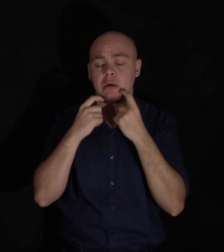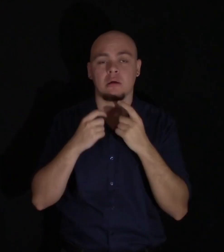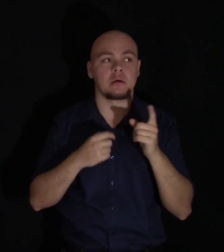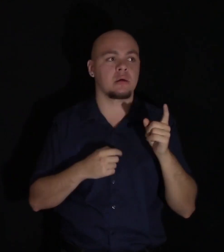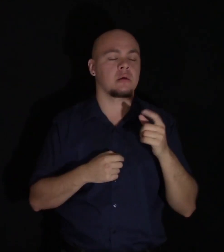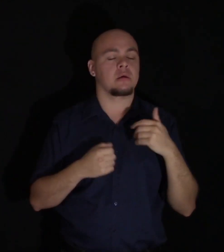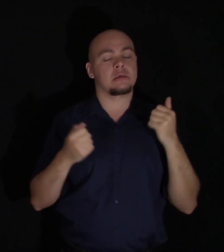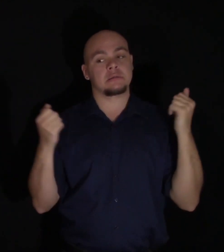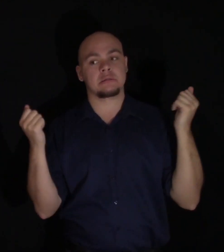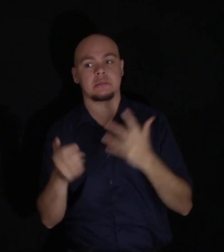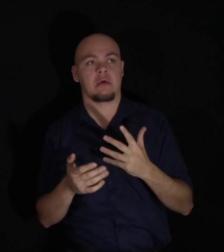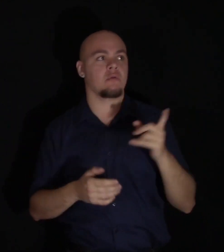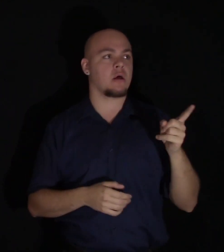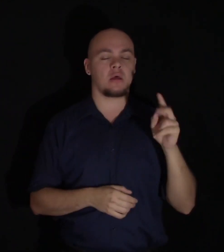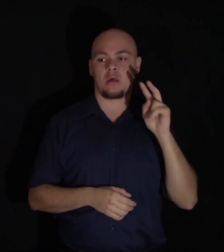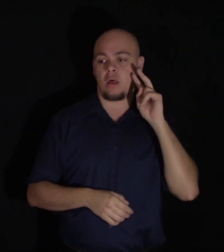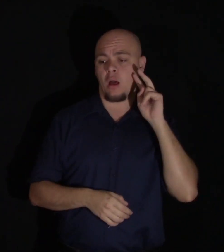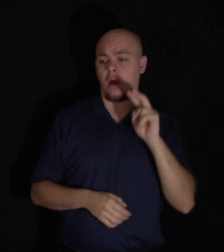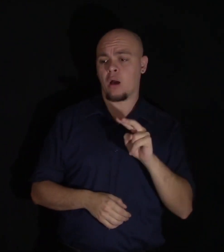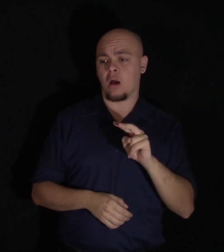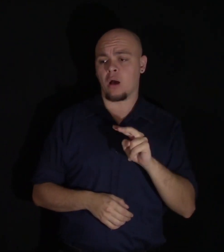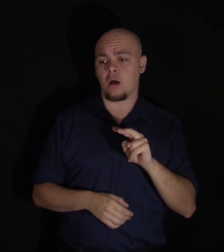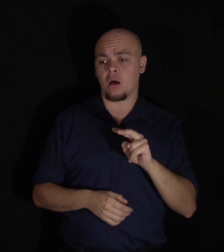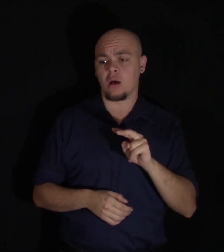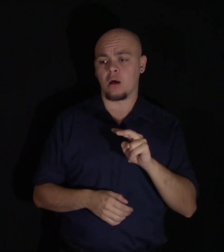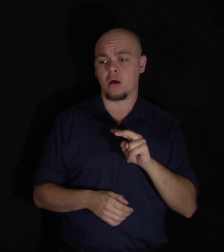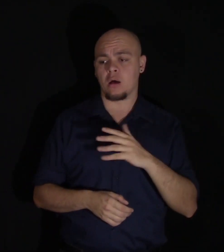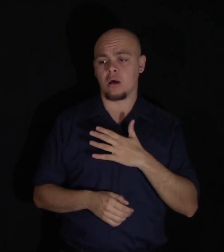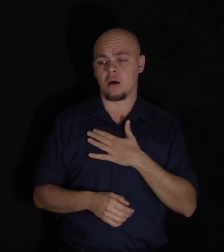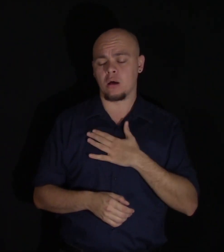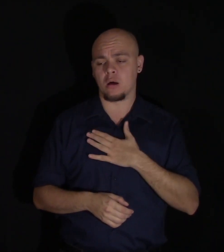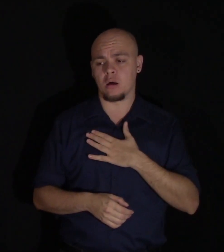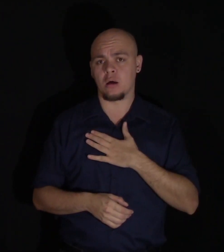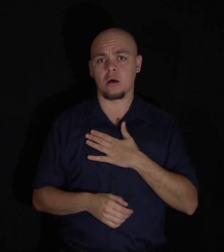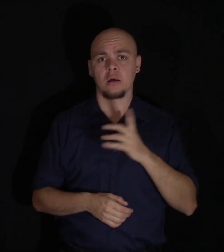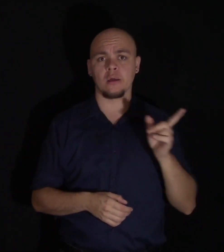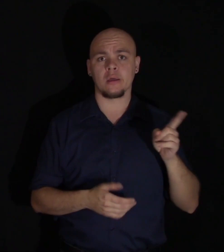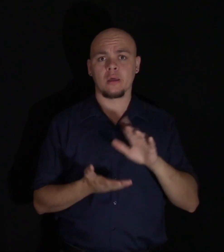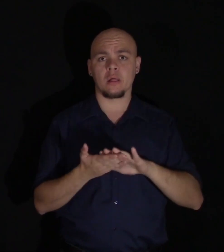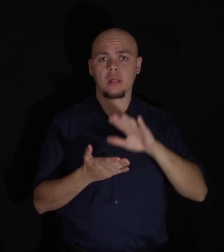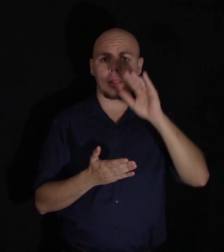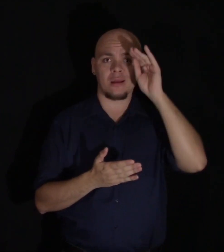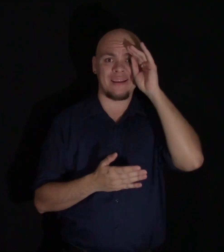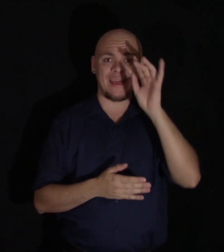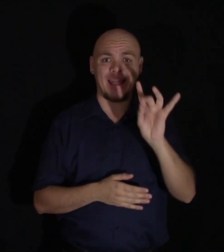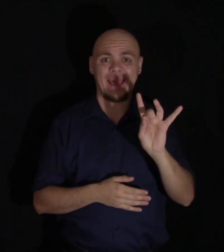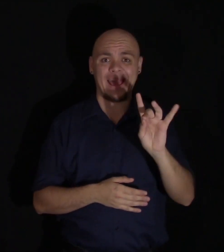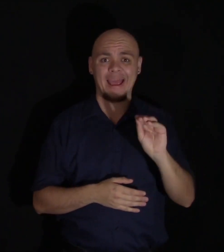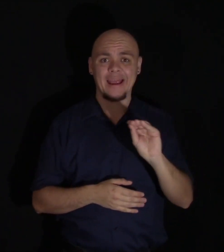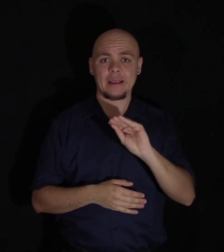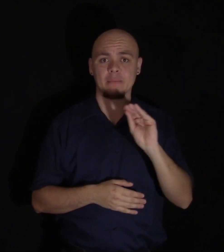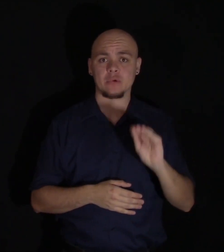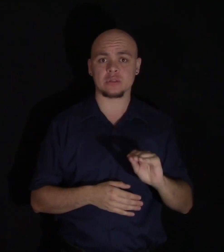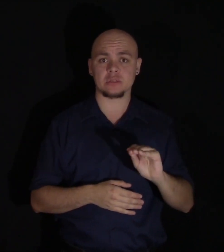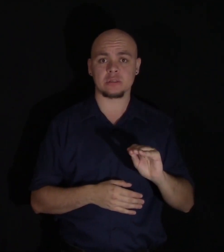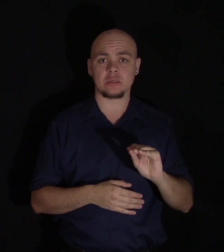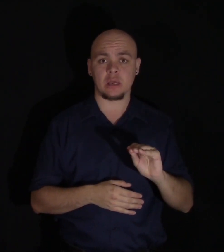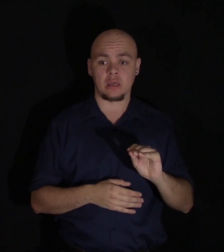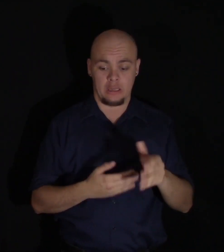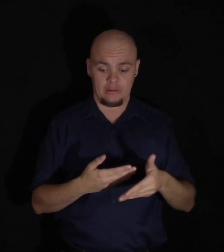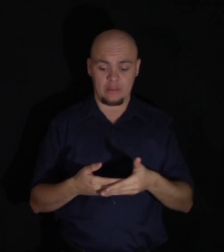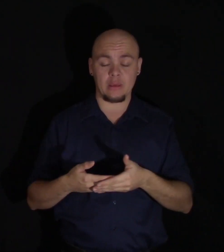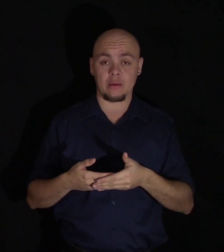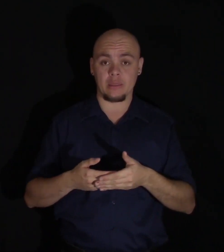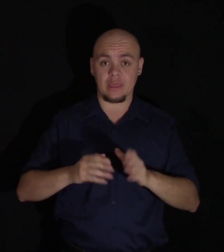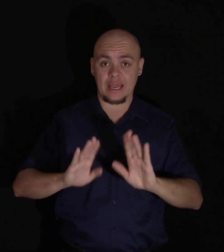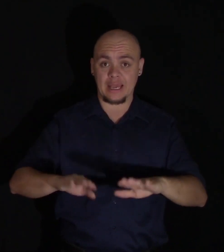terrified. And Doug was really disappointed to learn that nearly 80% of the pediatric patients in this hospital